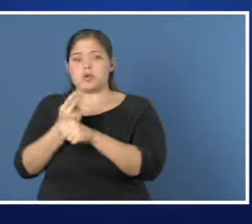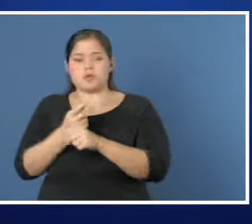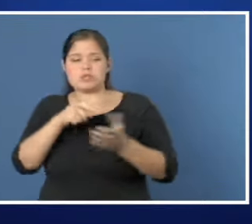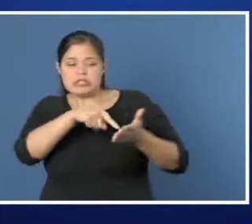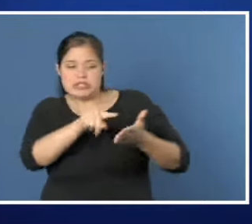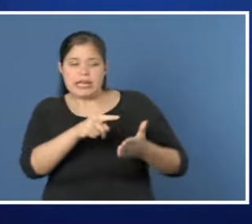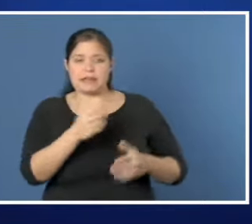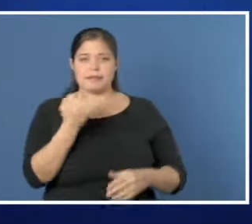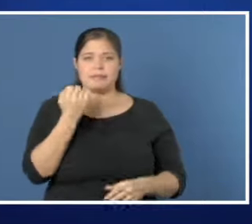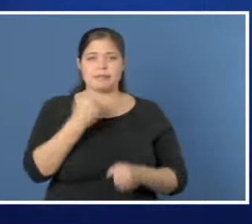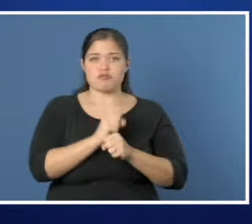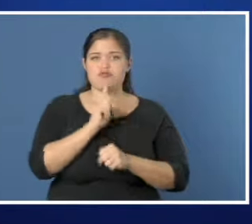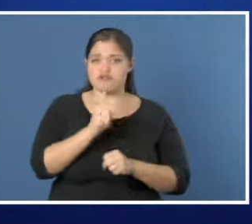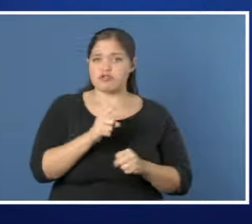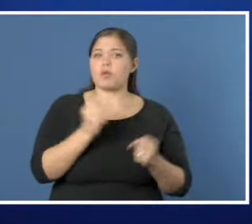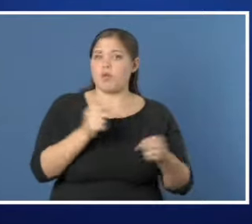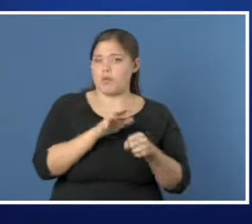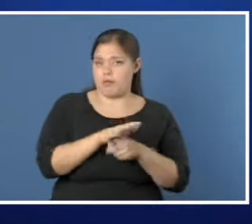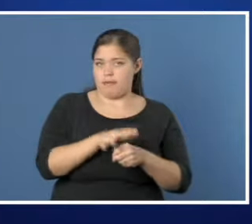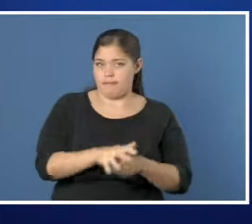food thermometer.